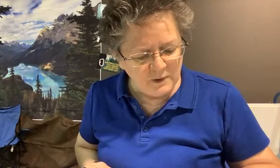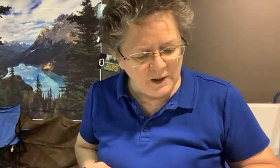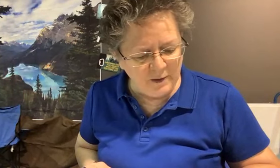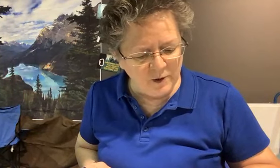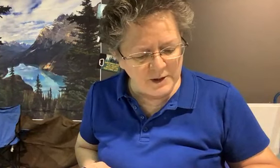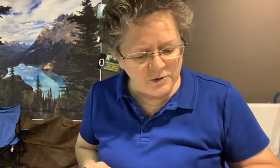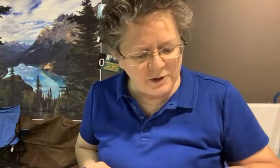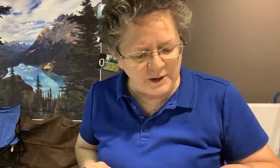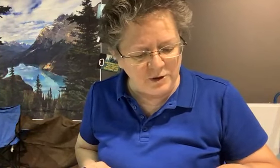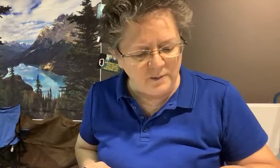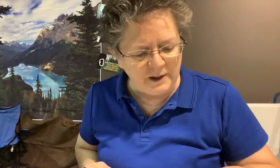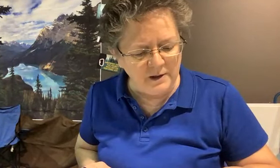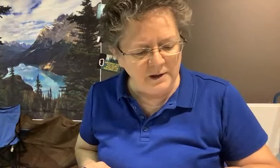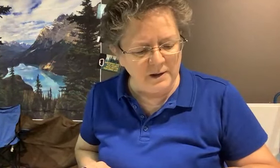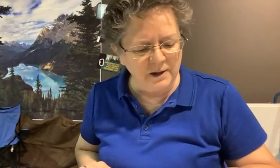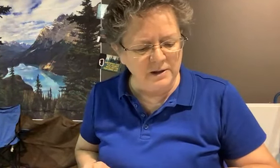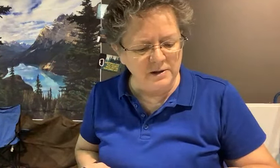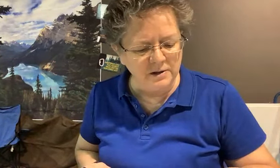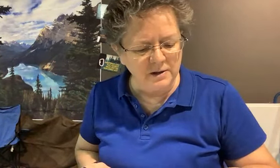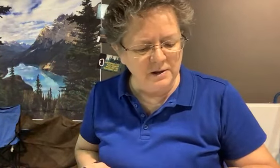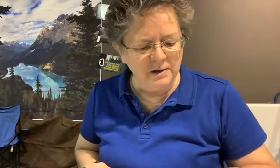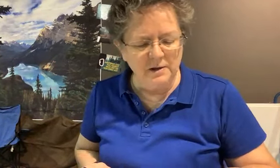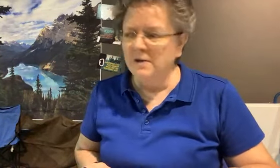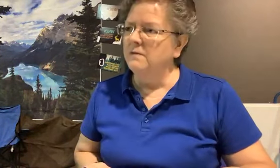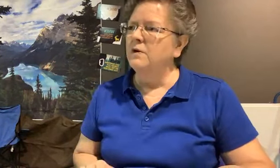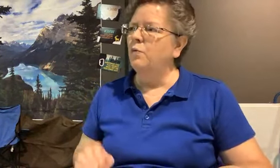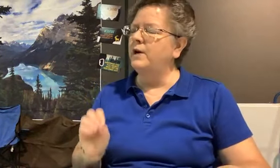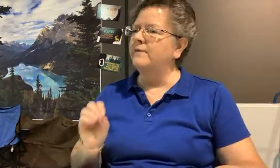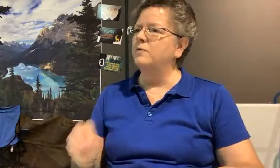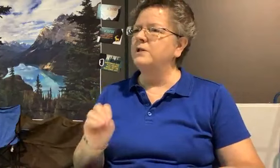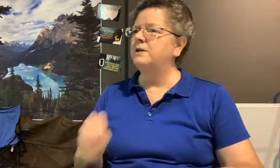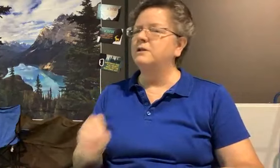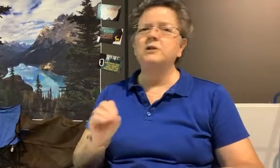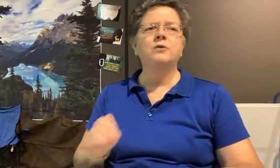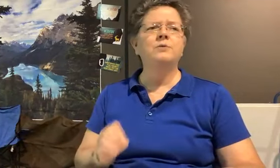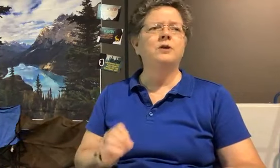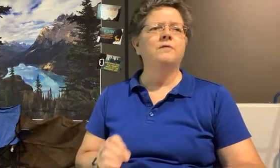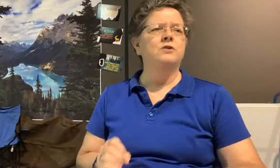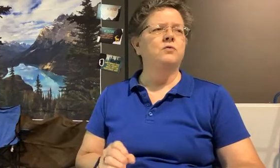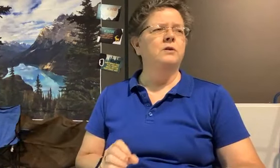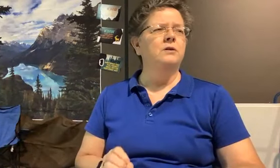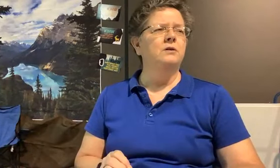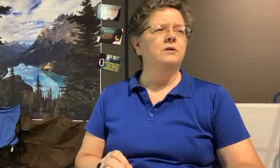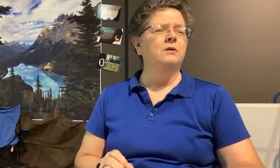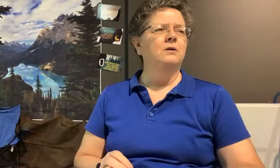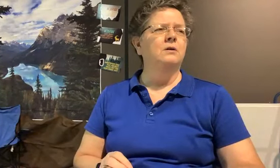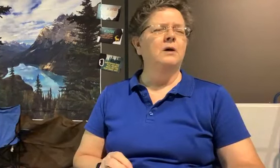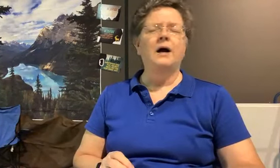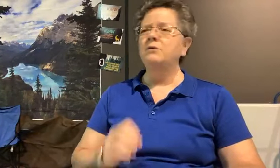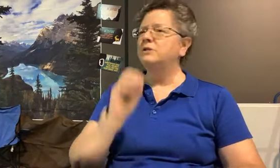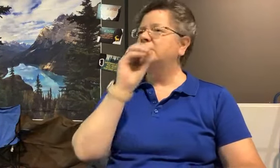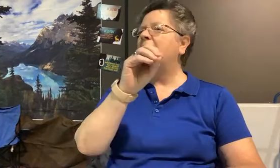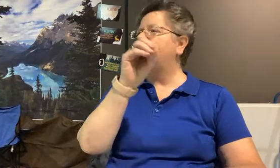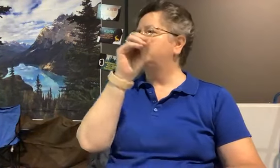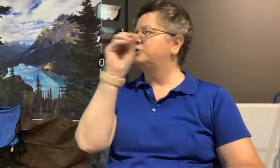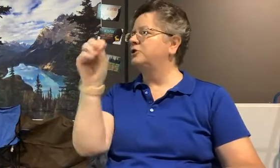And what's interesting to me is whenever we see the description of Israel, how does God